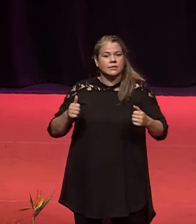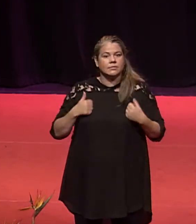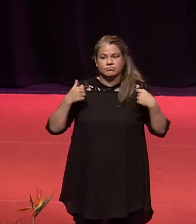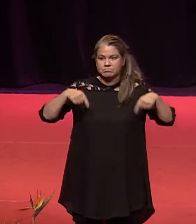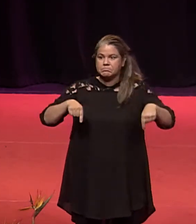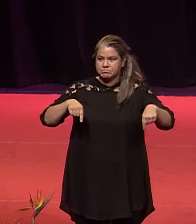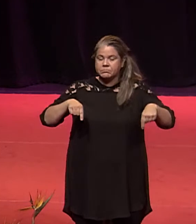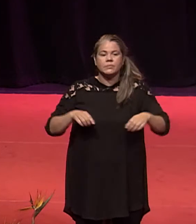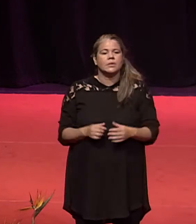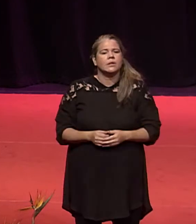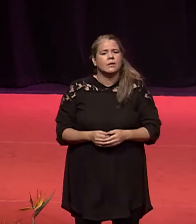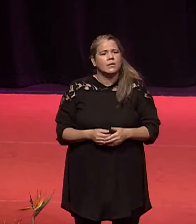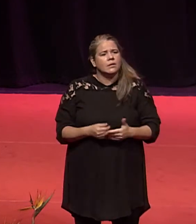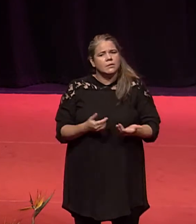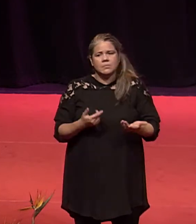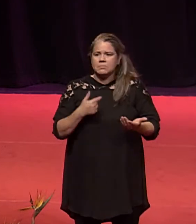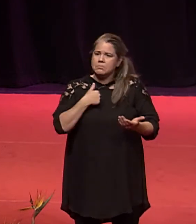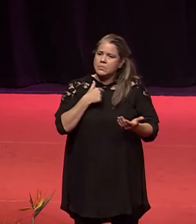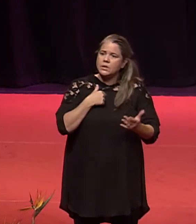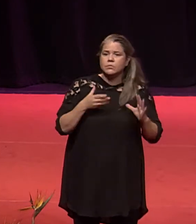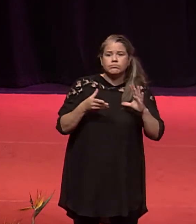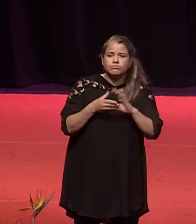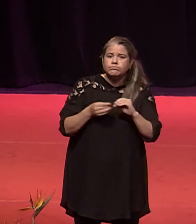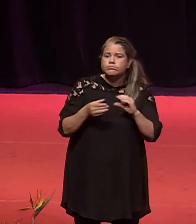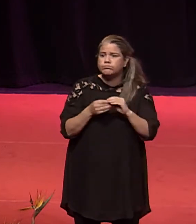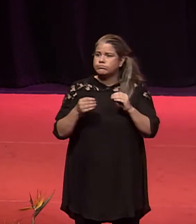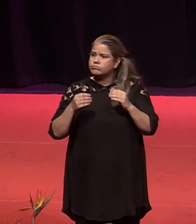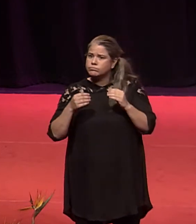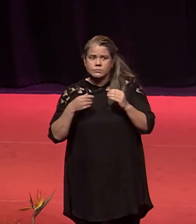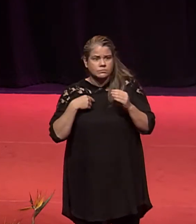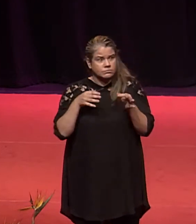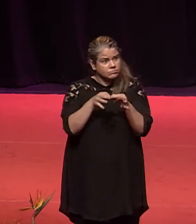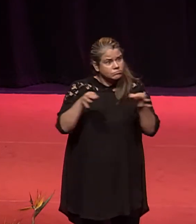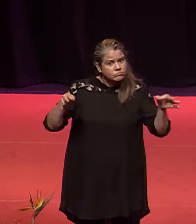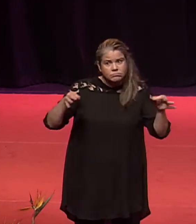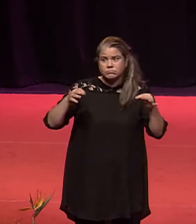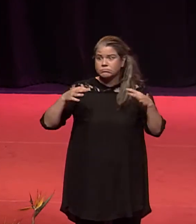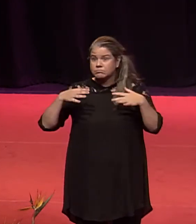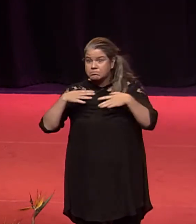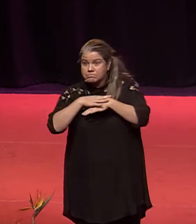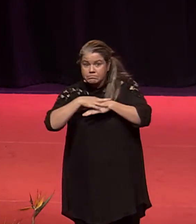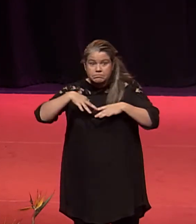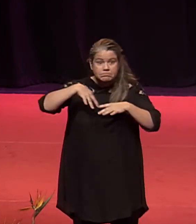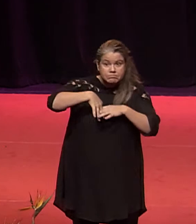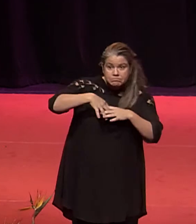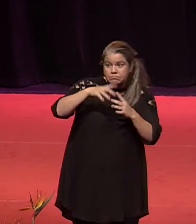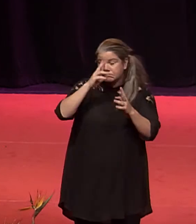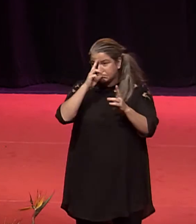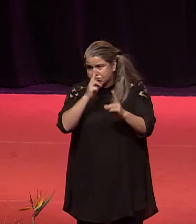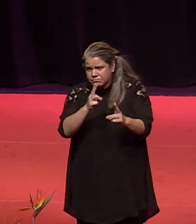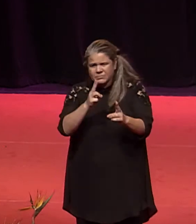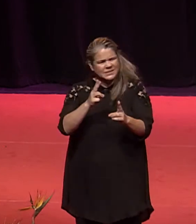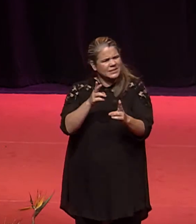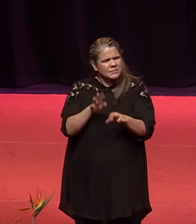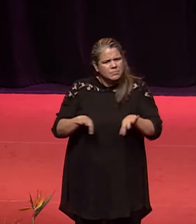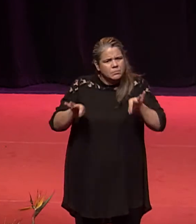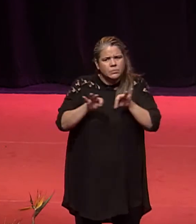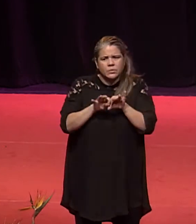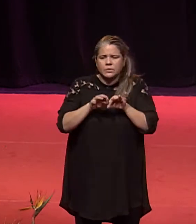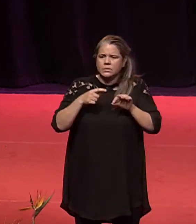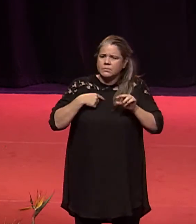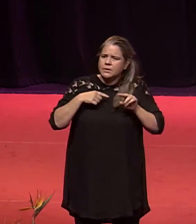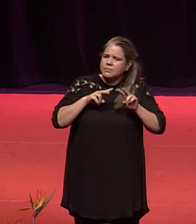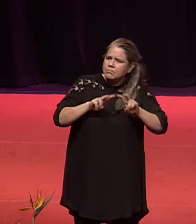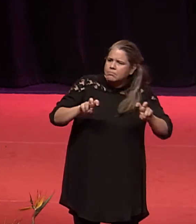important that if I'm going to be bringing greetings and saying these words at events like this, that I understand what the words mean and share